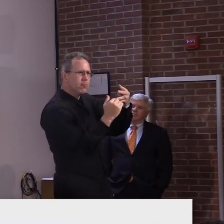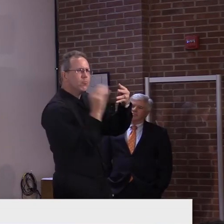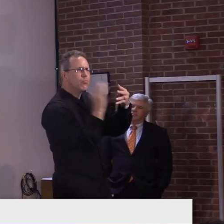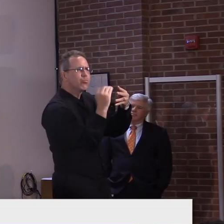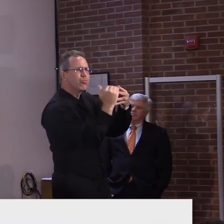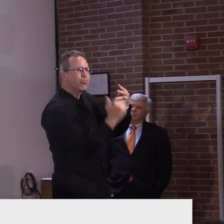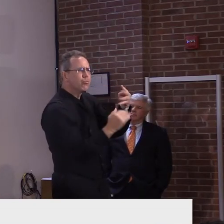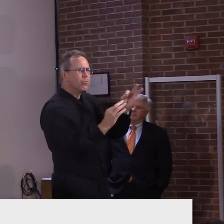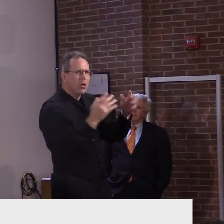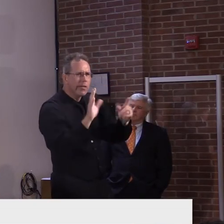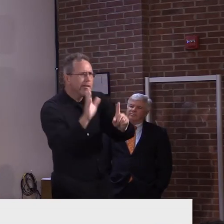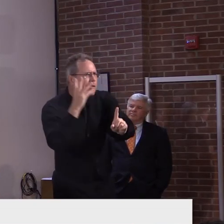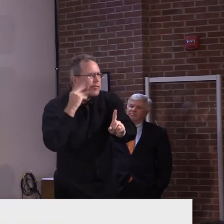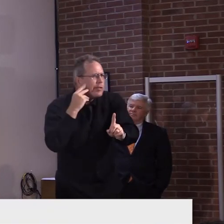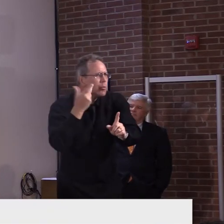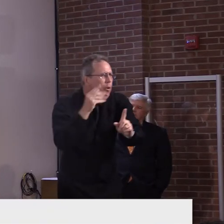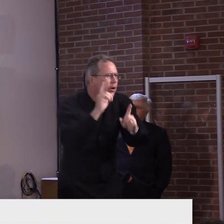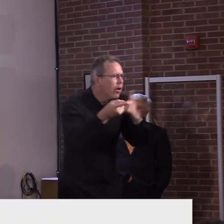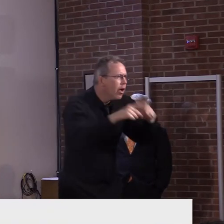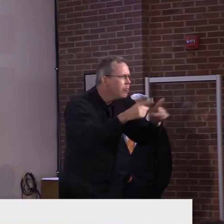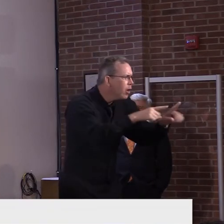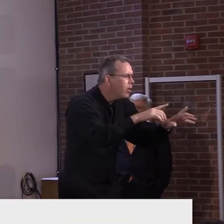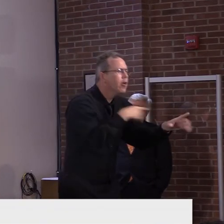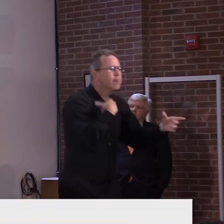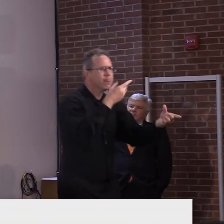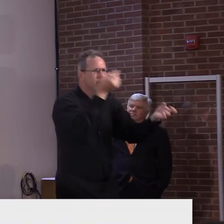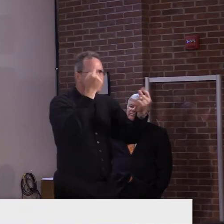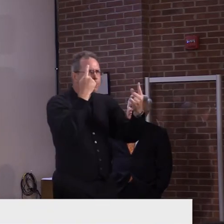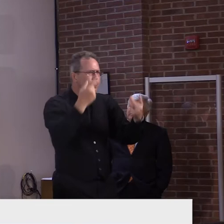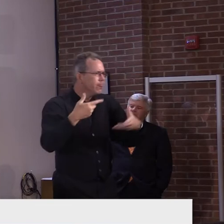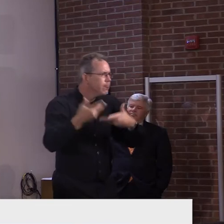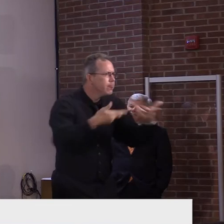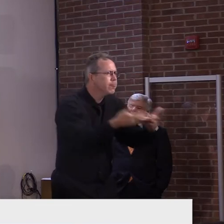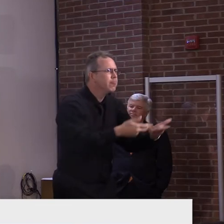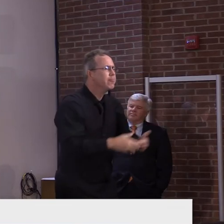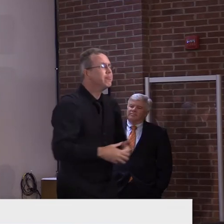at any given moment at the local school district level.